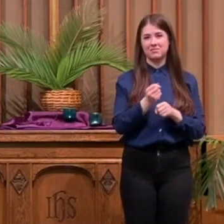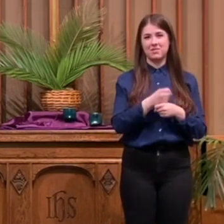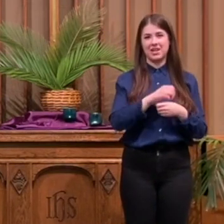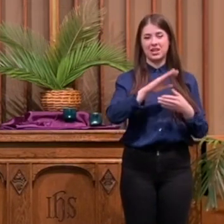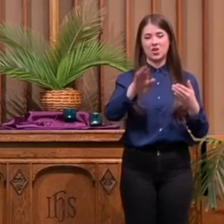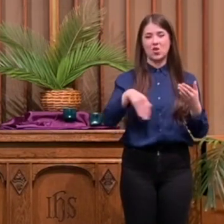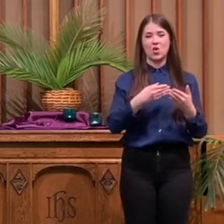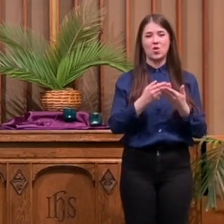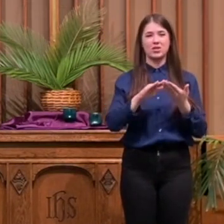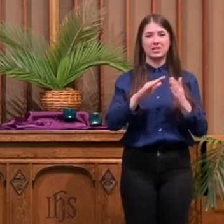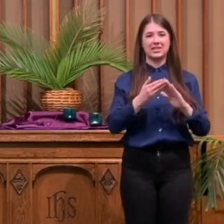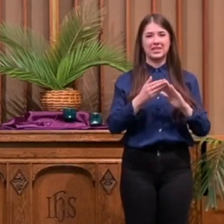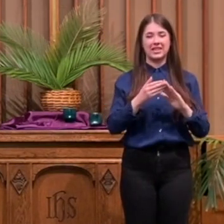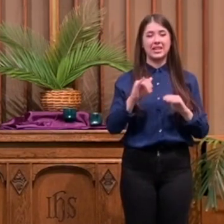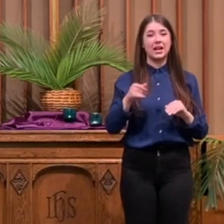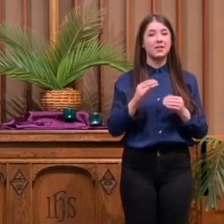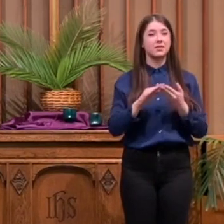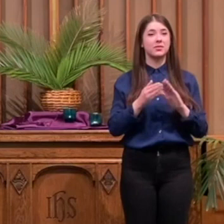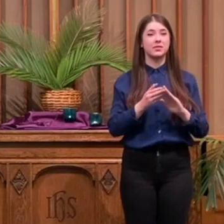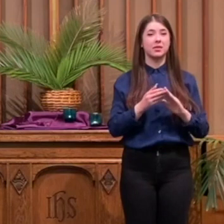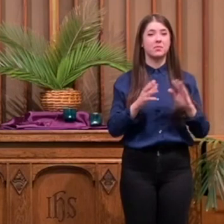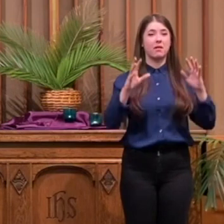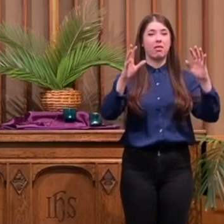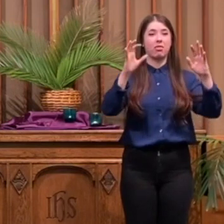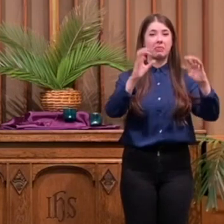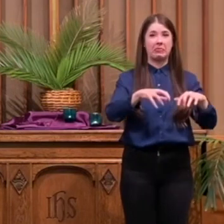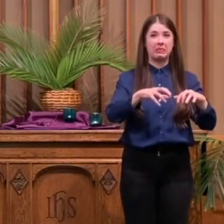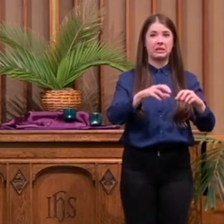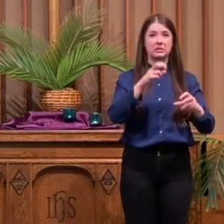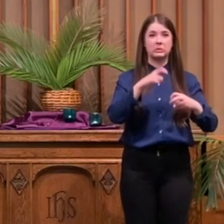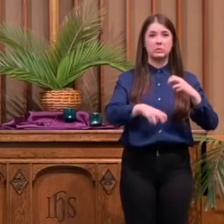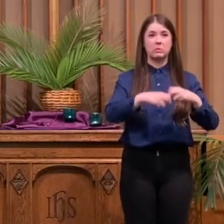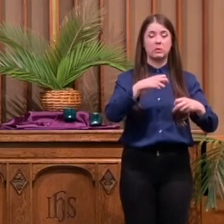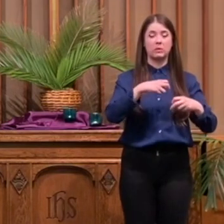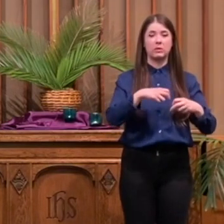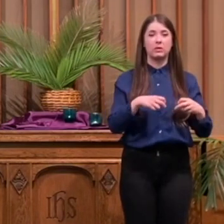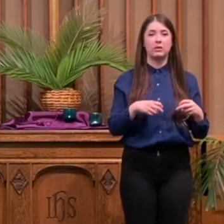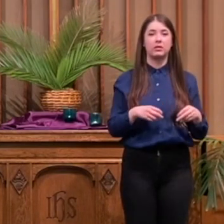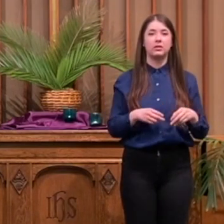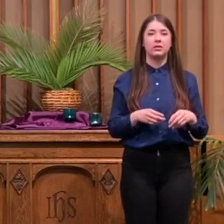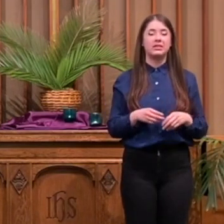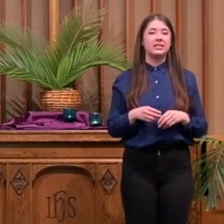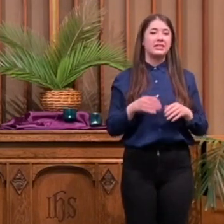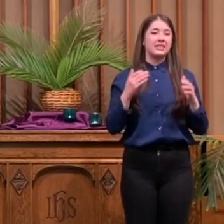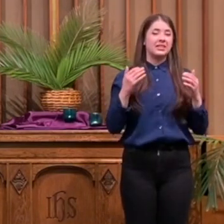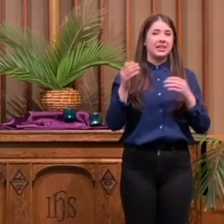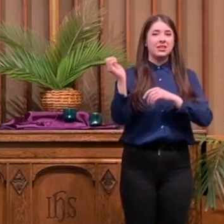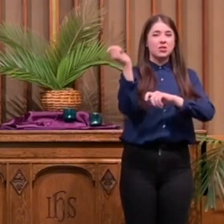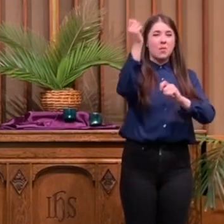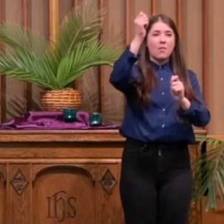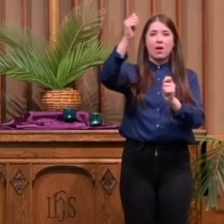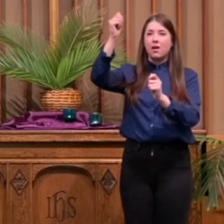of Jerusalem in a whole heap of trouble. This palm party could have